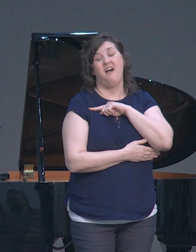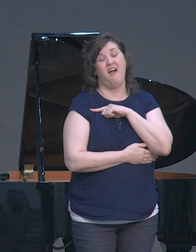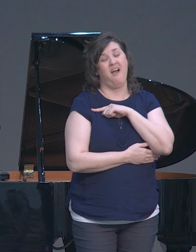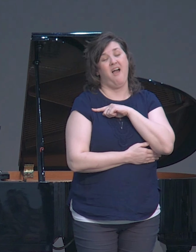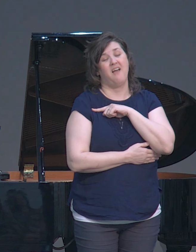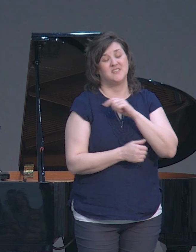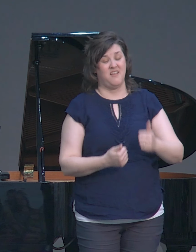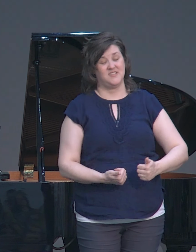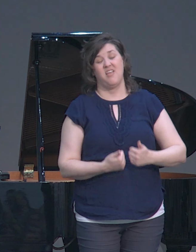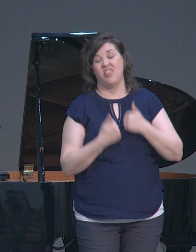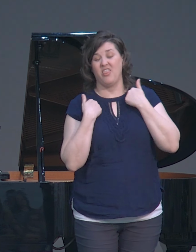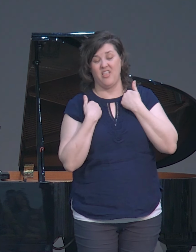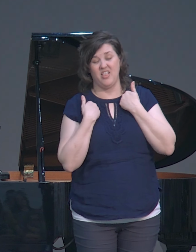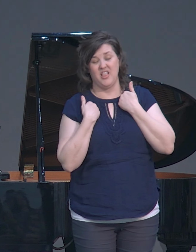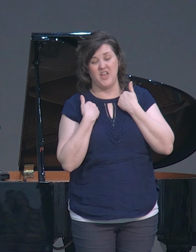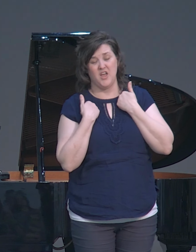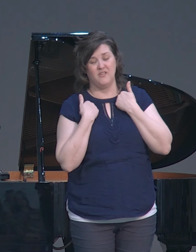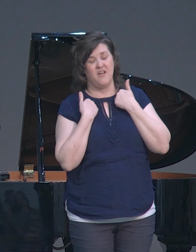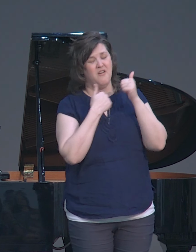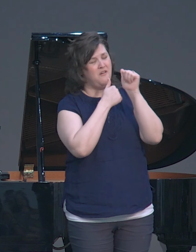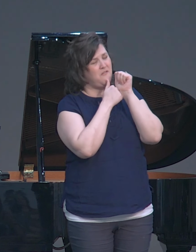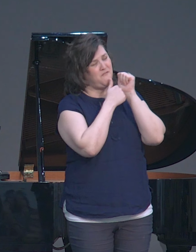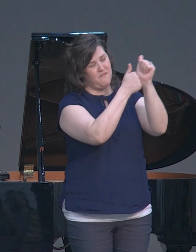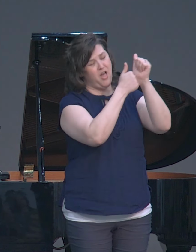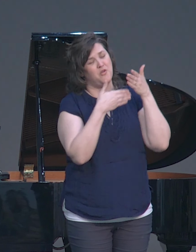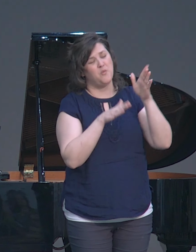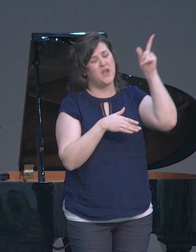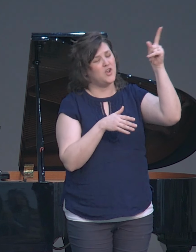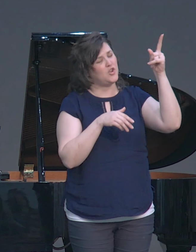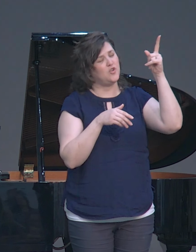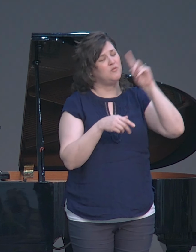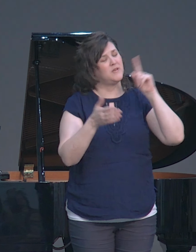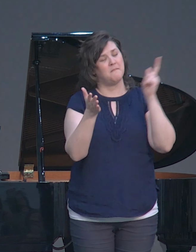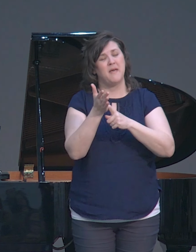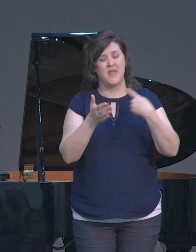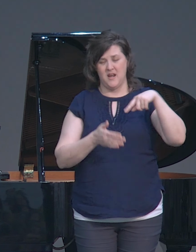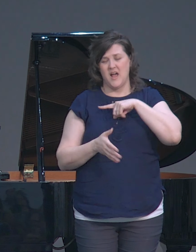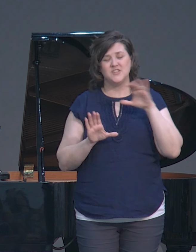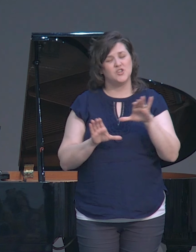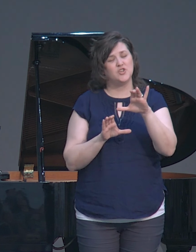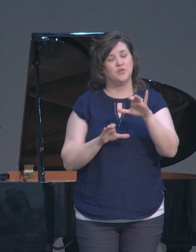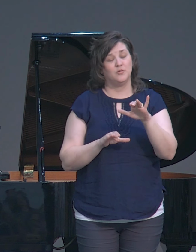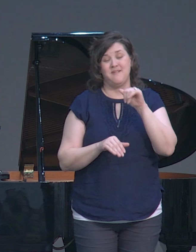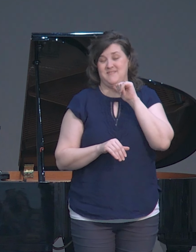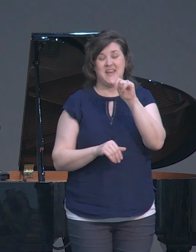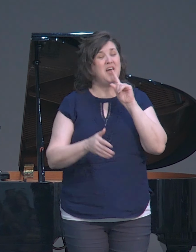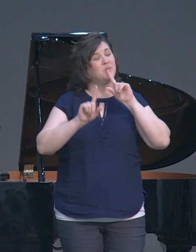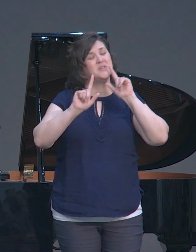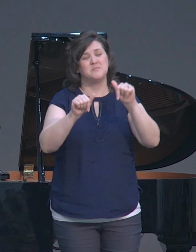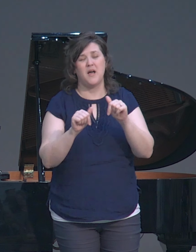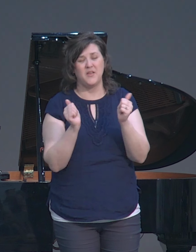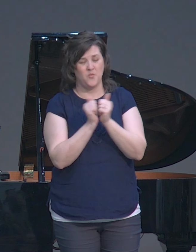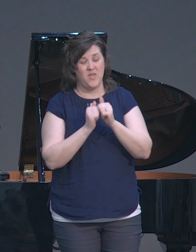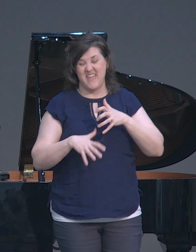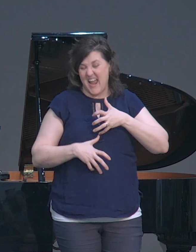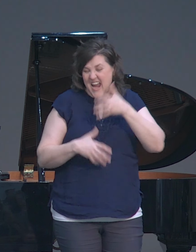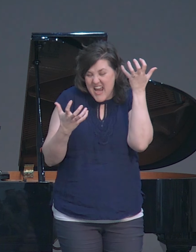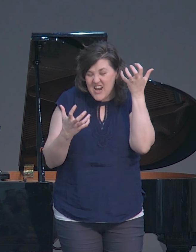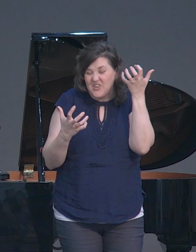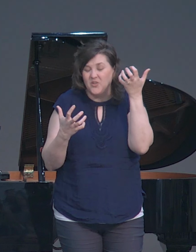to live in the way that you have called us to live, which is to not respond out of anger and